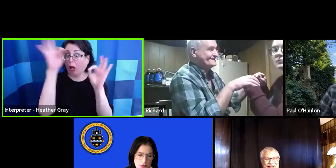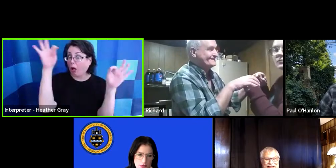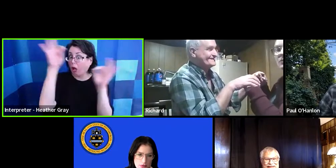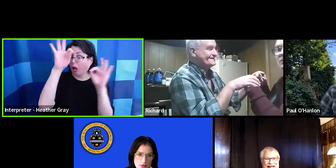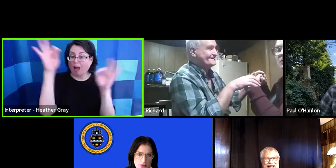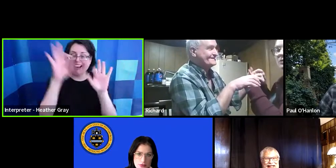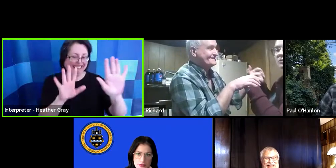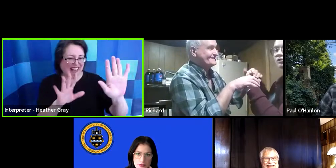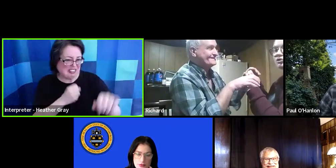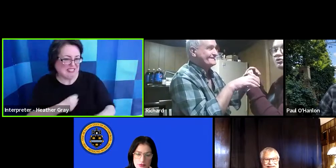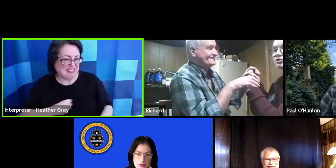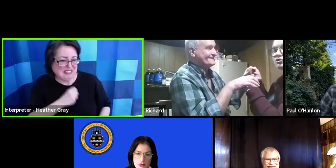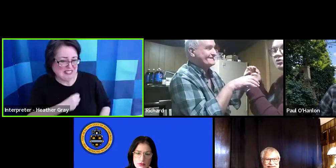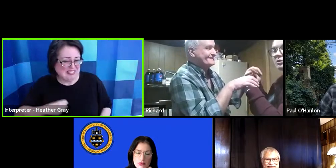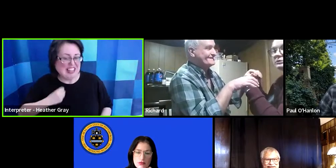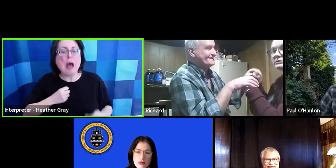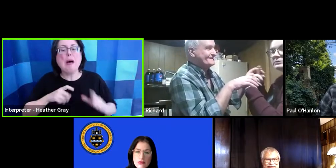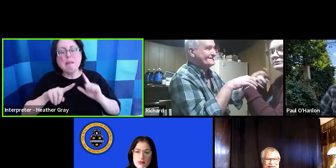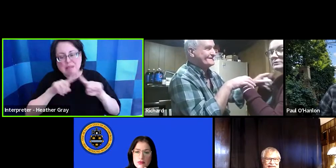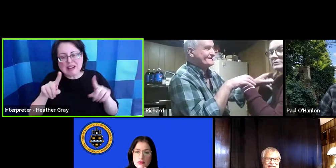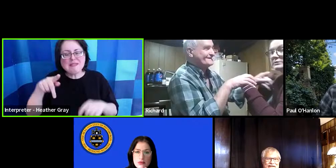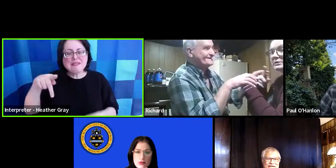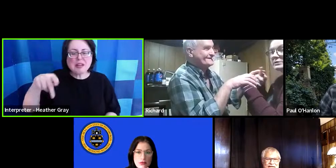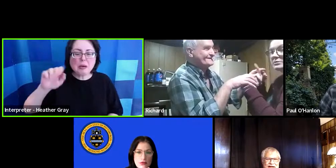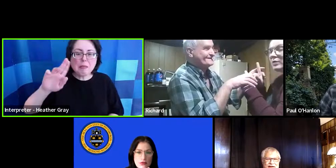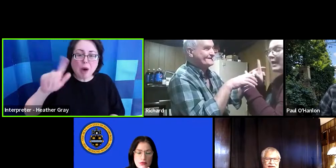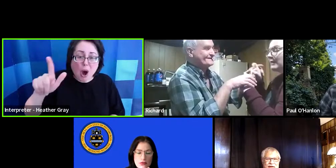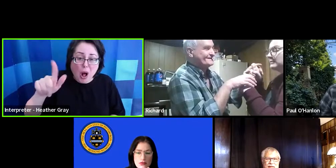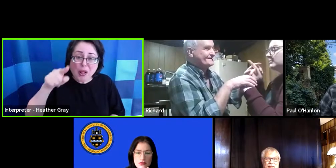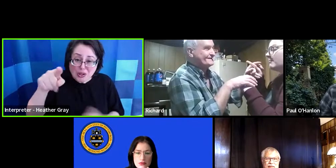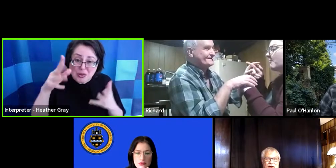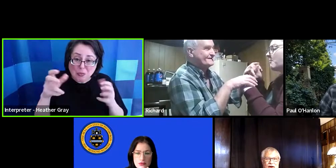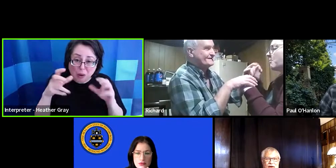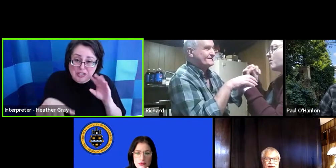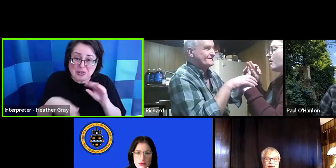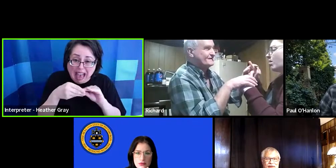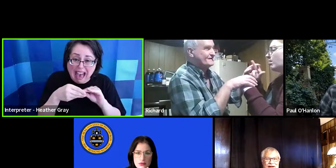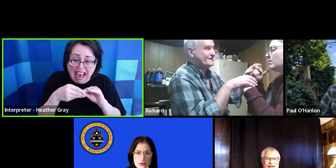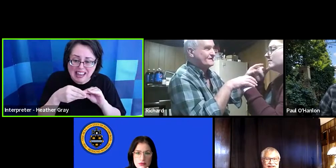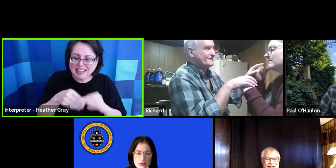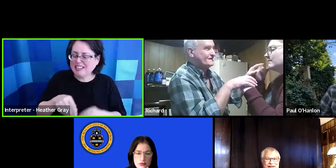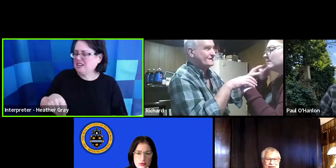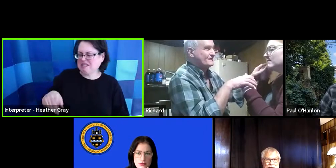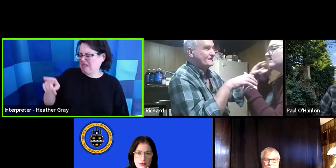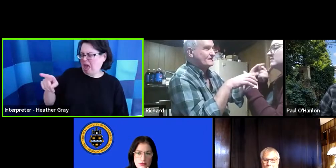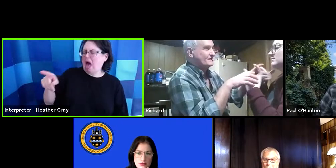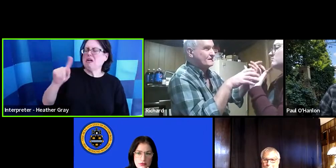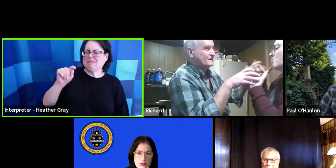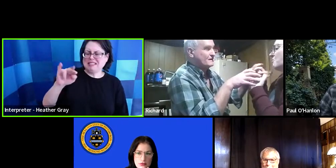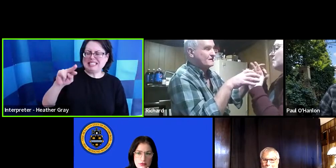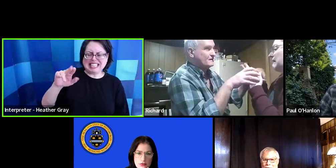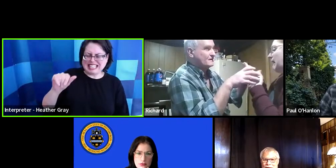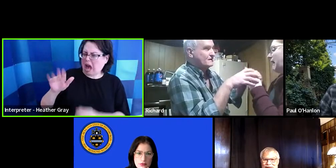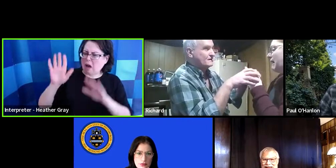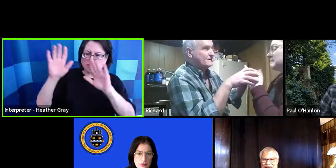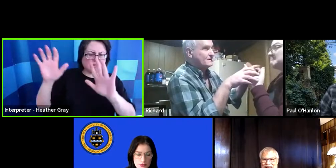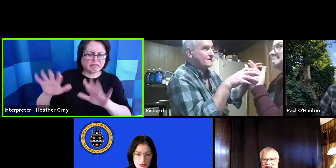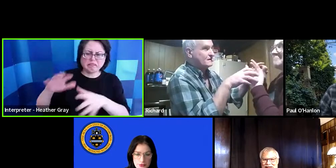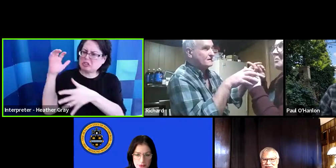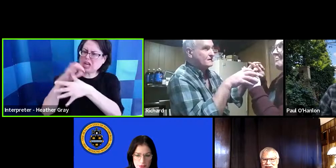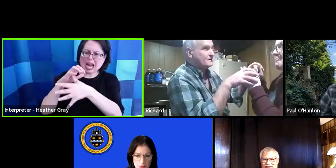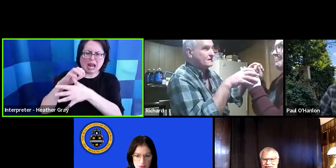but do you have any comments you would like to add? No, I think Tina did an excellent summary. I really don't have anything to